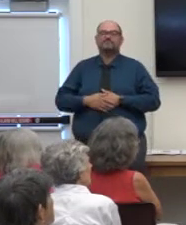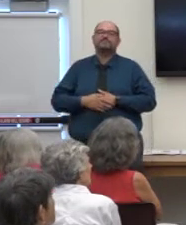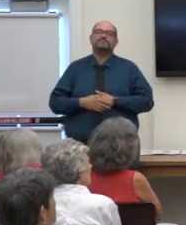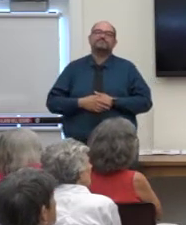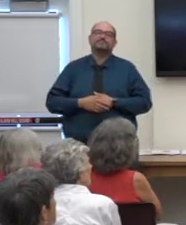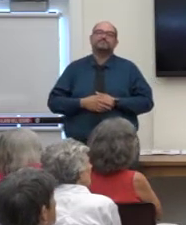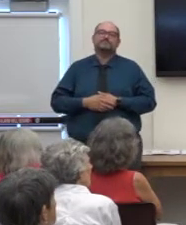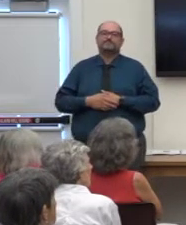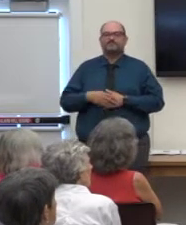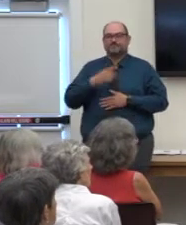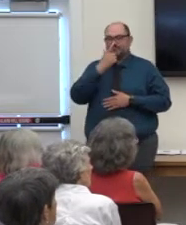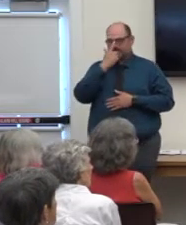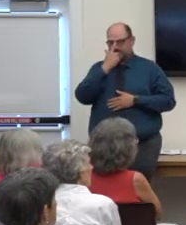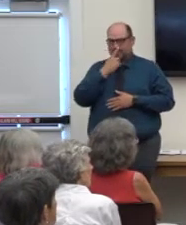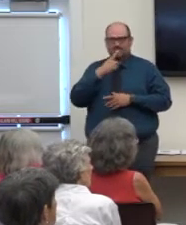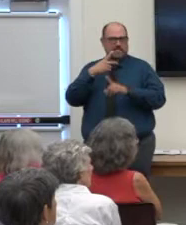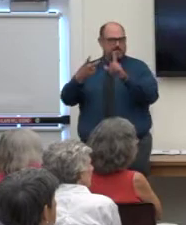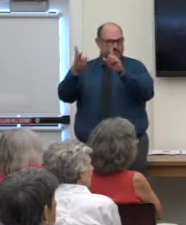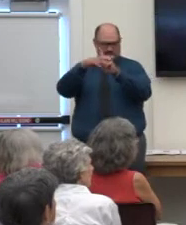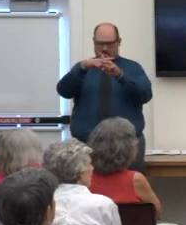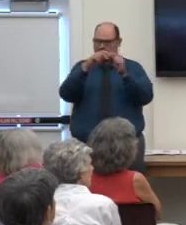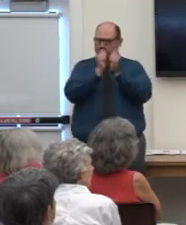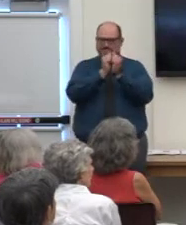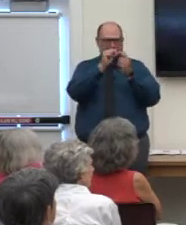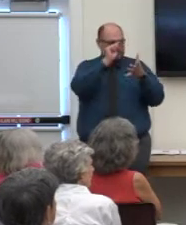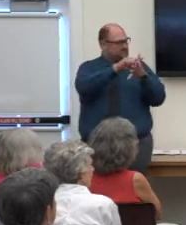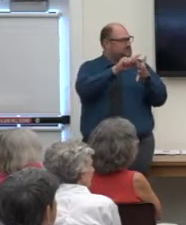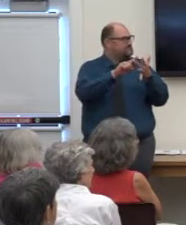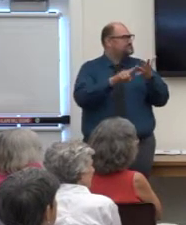for the following.